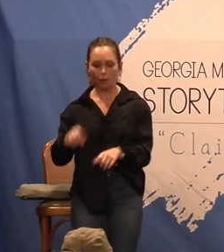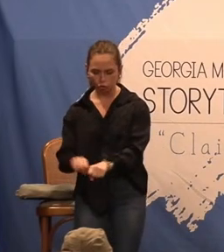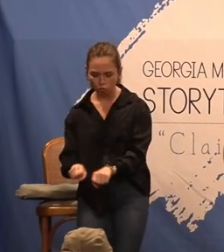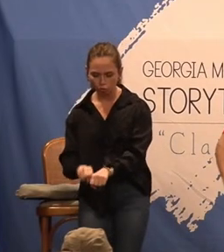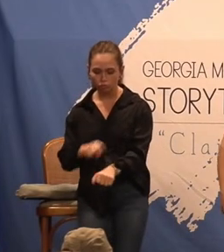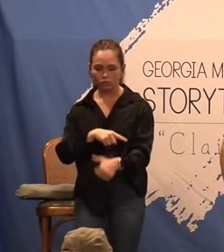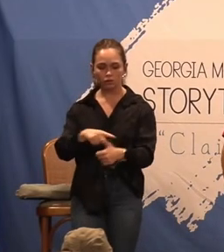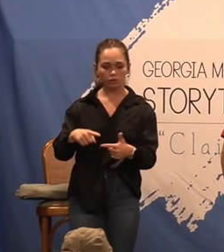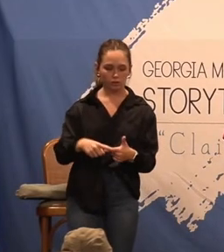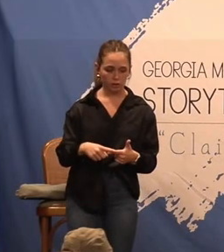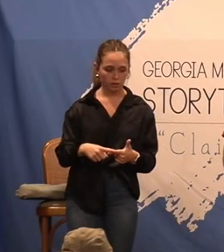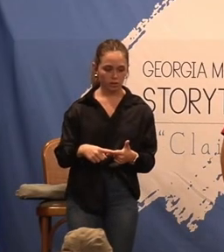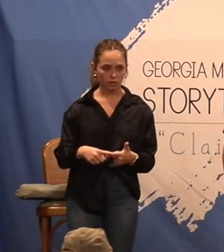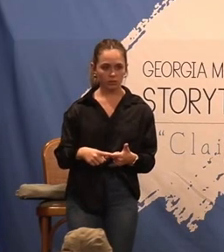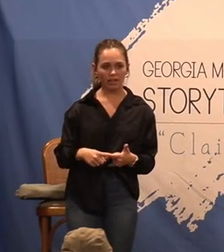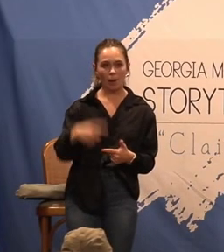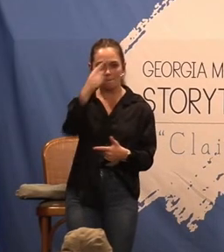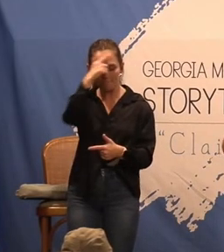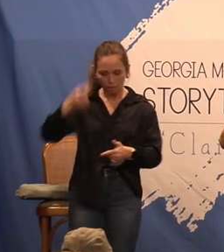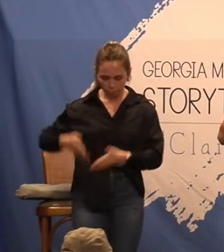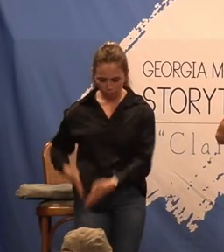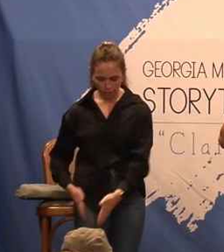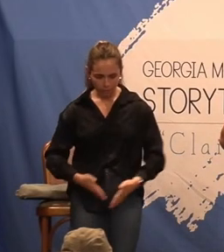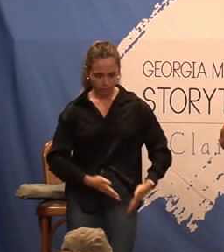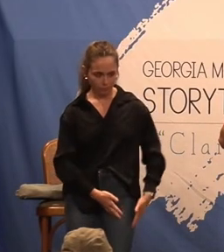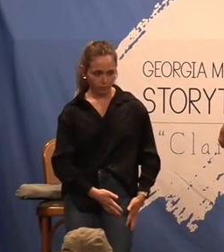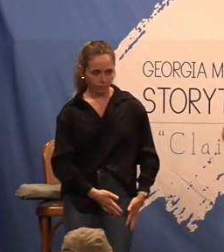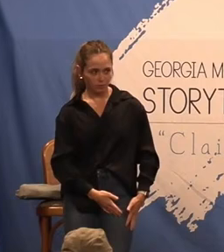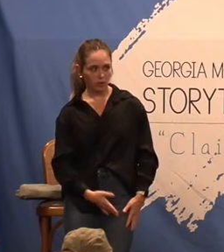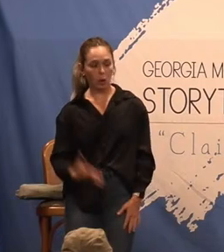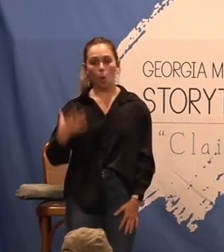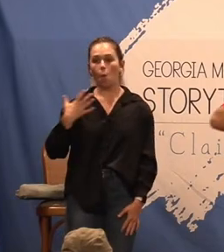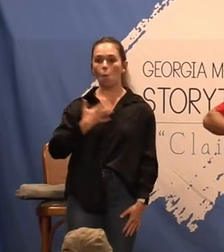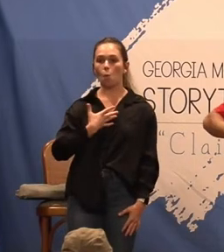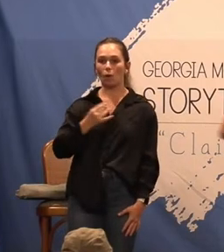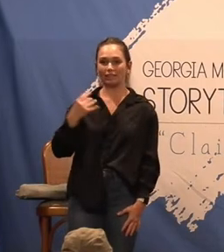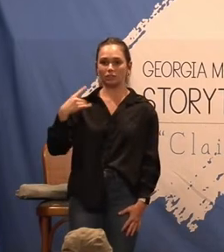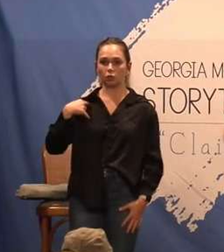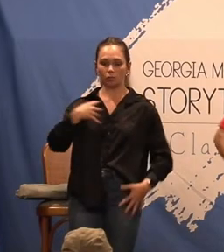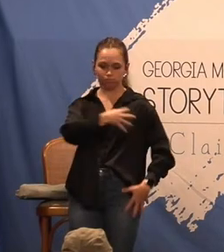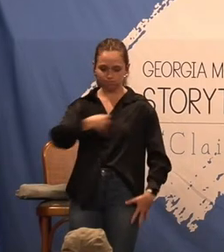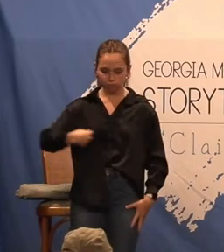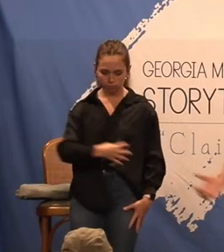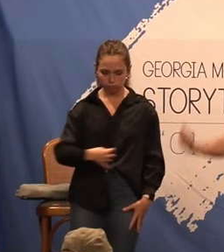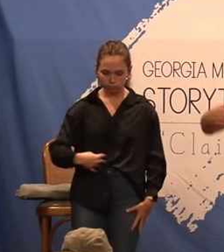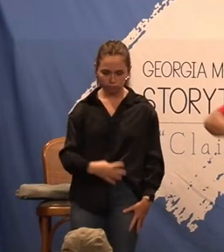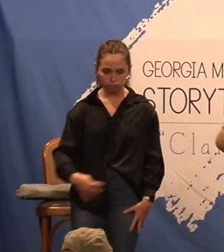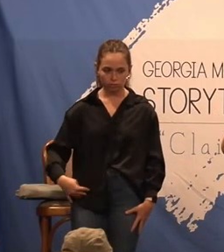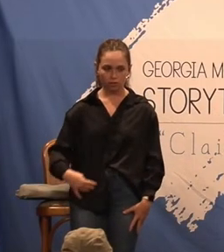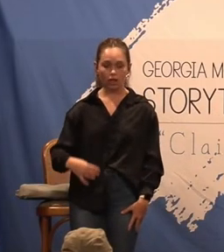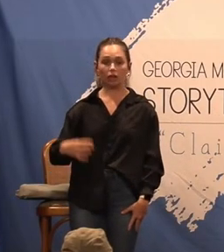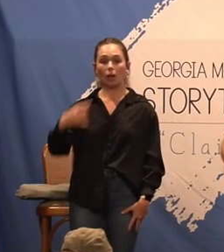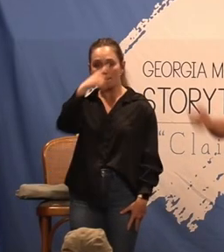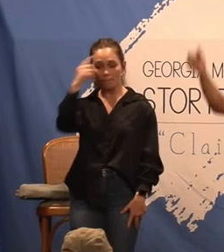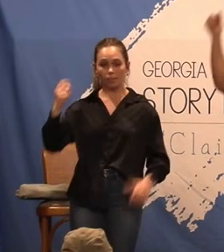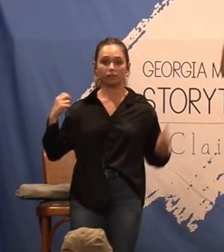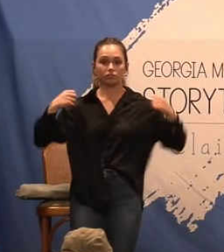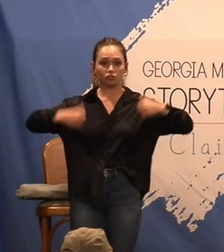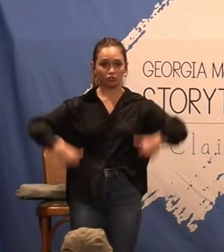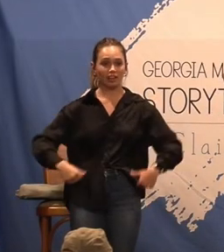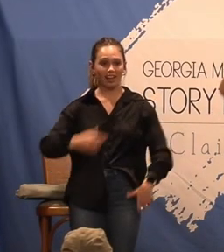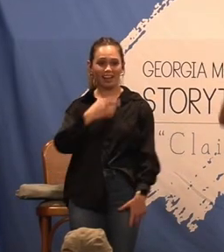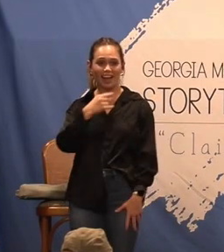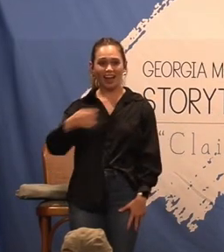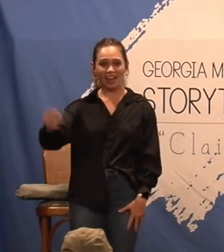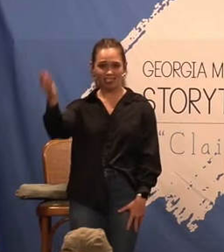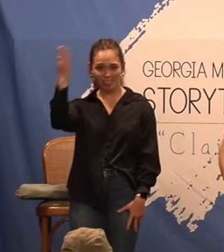Converse, a black pair of pants, a white t-shirt with black stripes across, a black jacket, and a